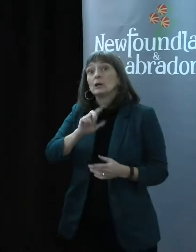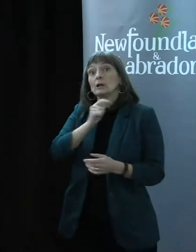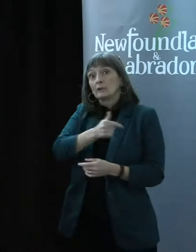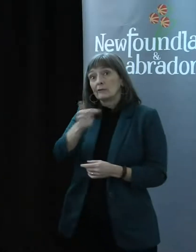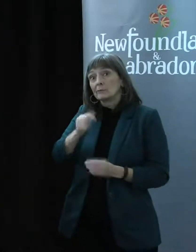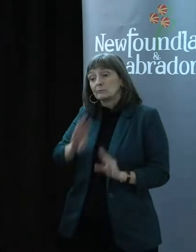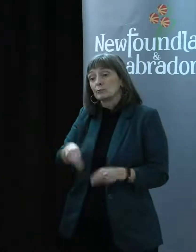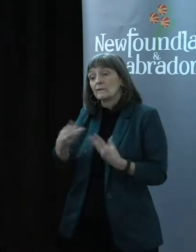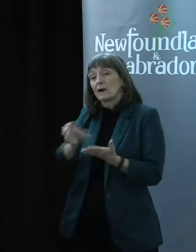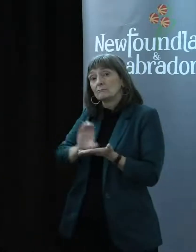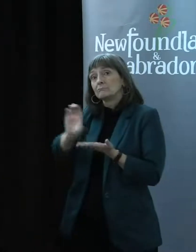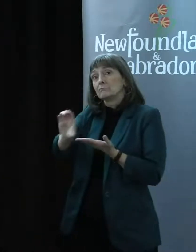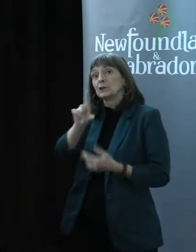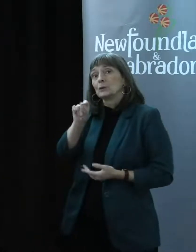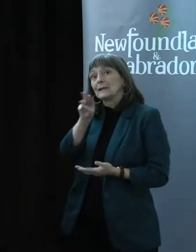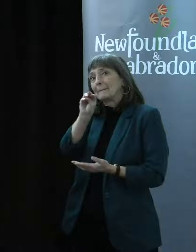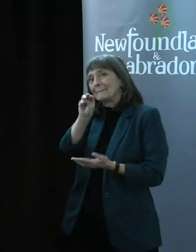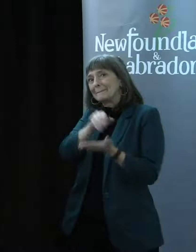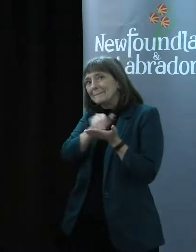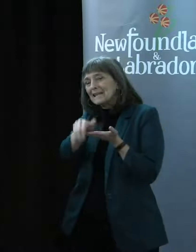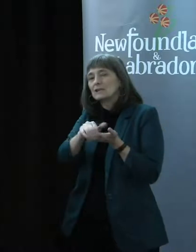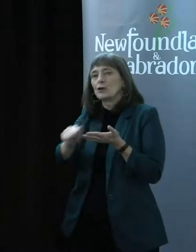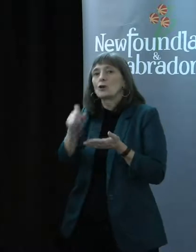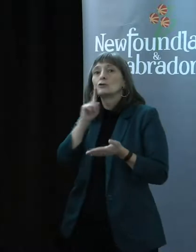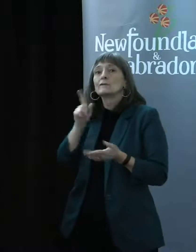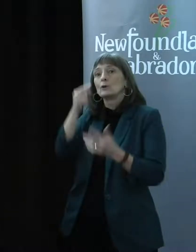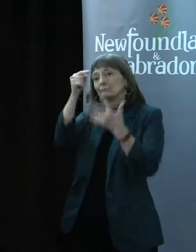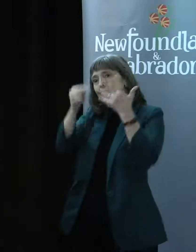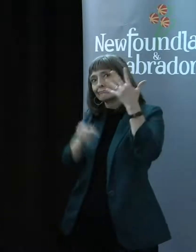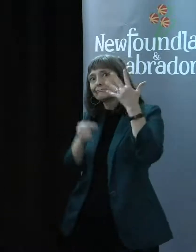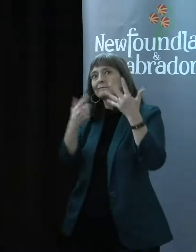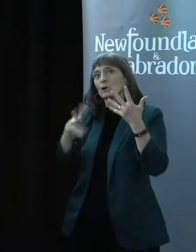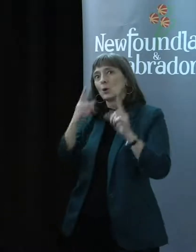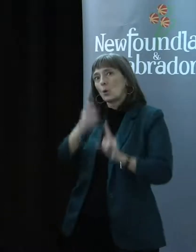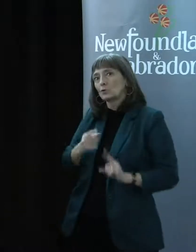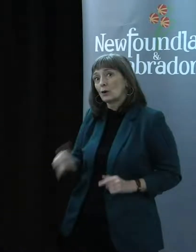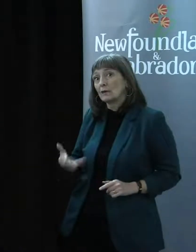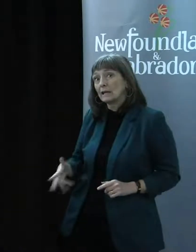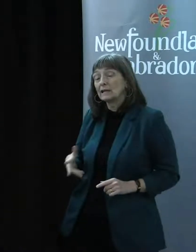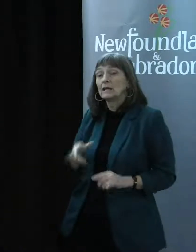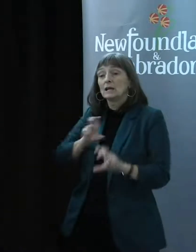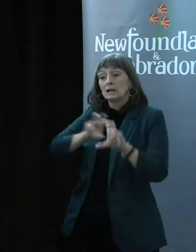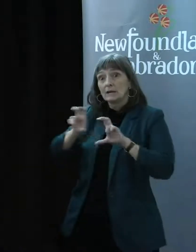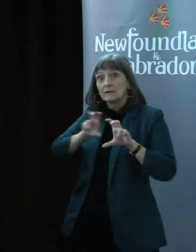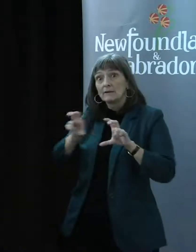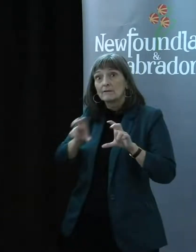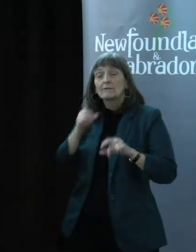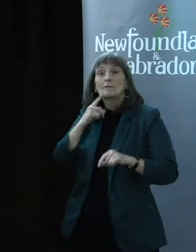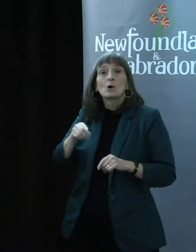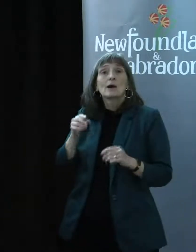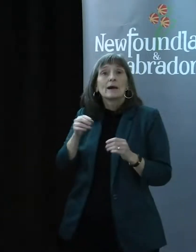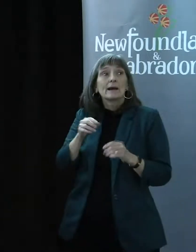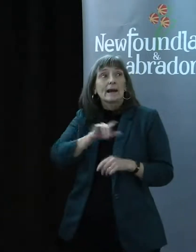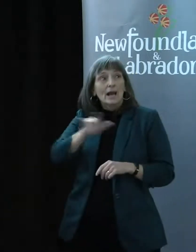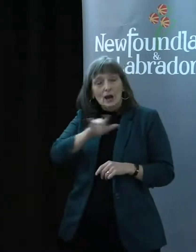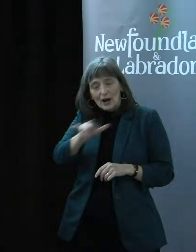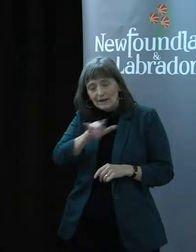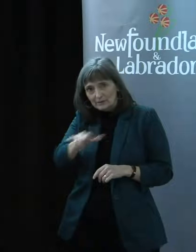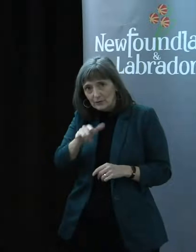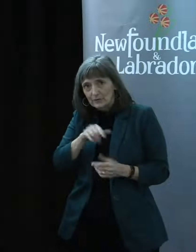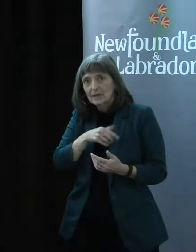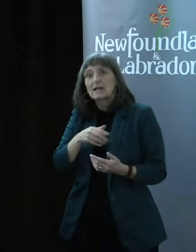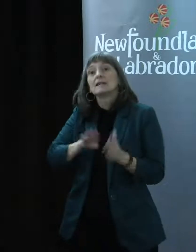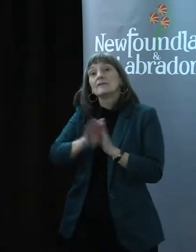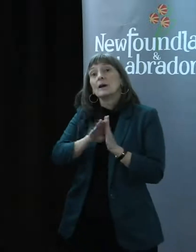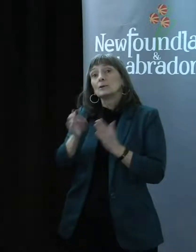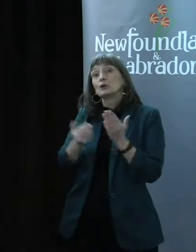provided $20 million for initiatives outlined in the vision, including investing in air access capacity, developing a